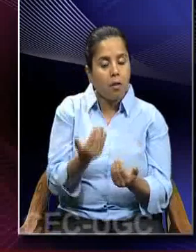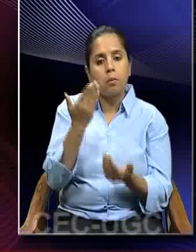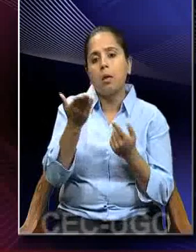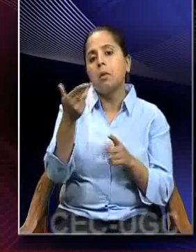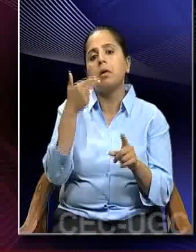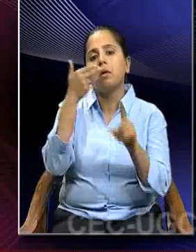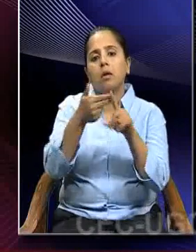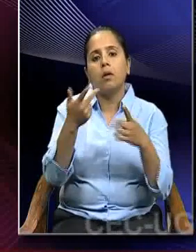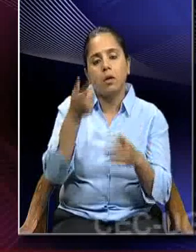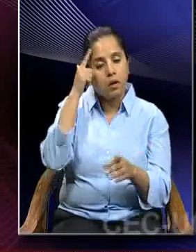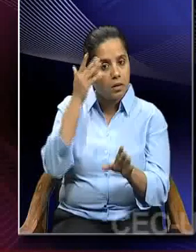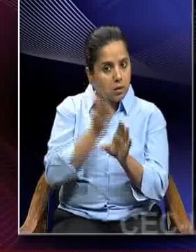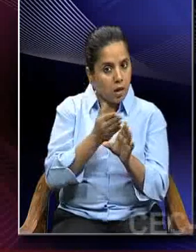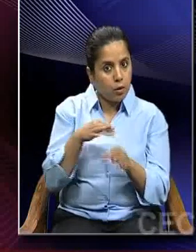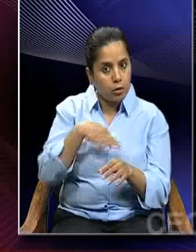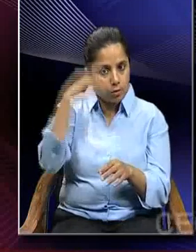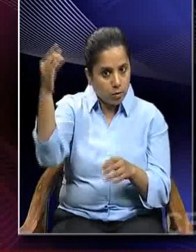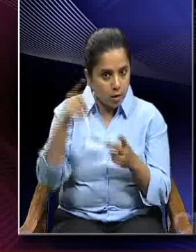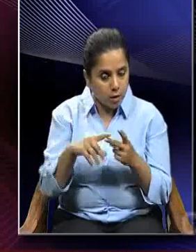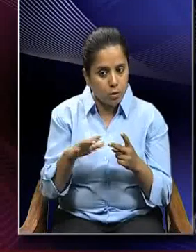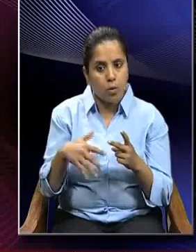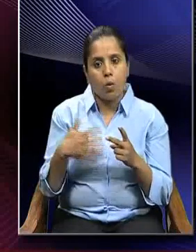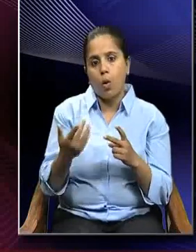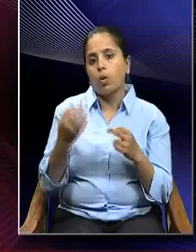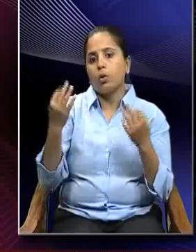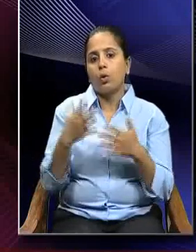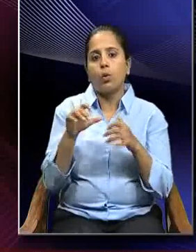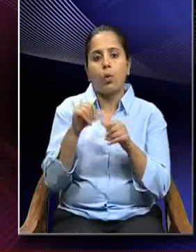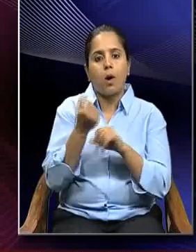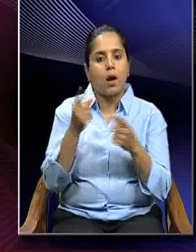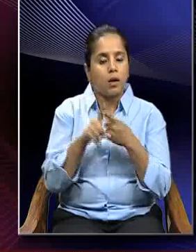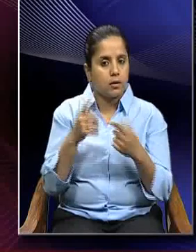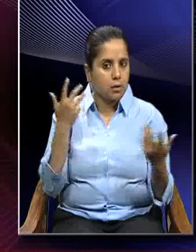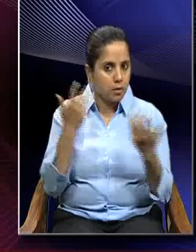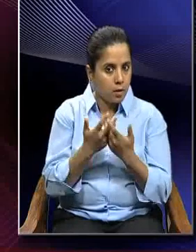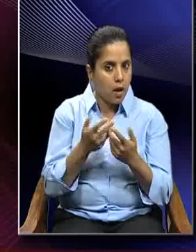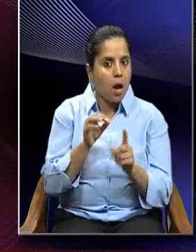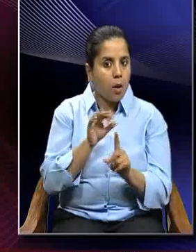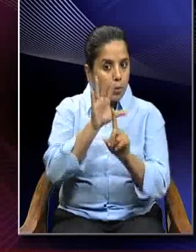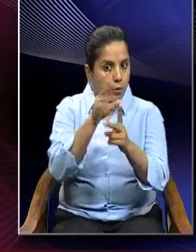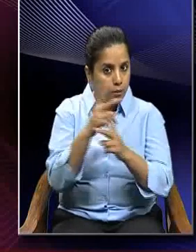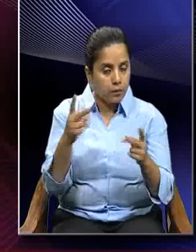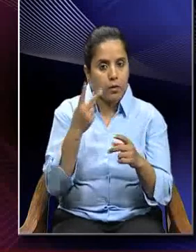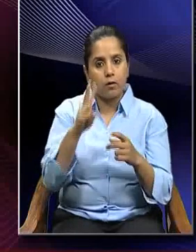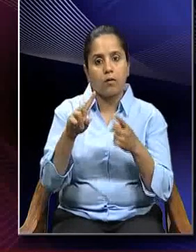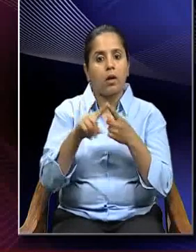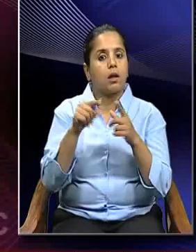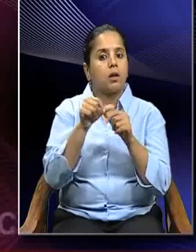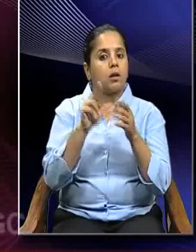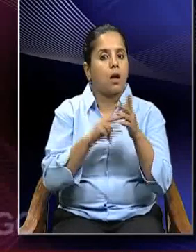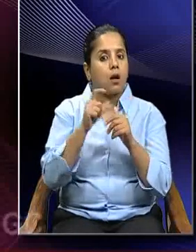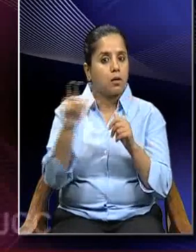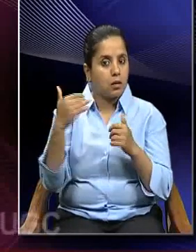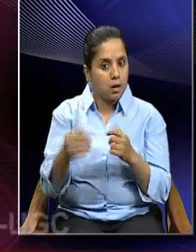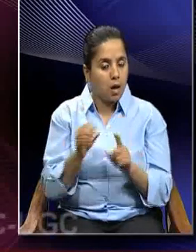them psycho-spiritual, or you call them New Age approach, or you call them Vedantic approach, Vedantic